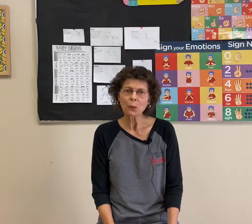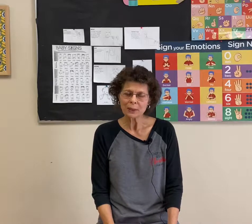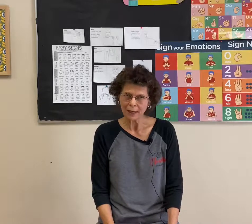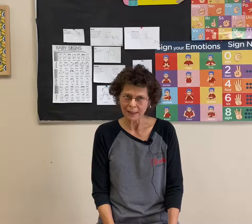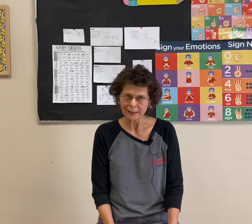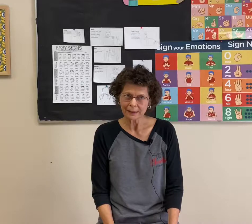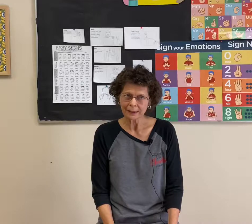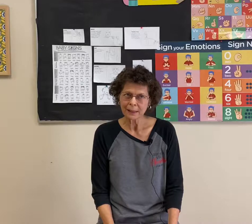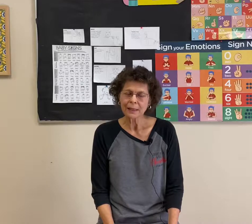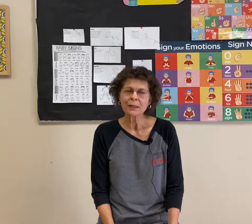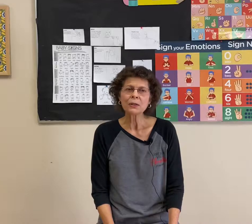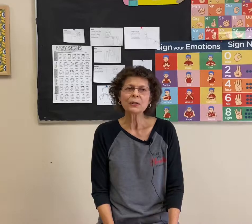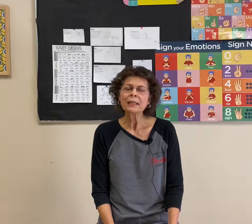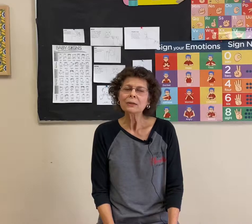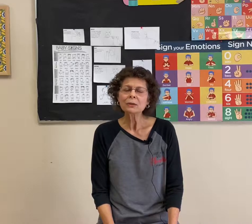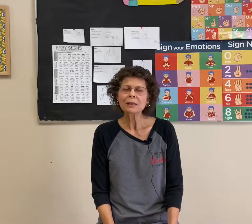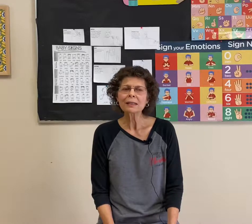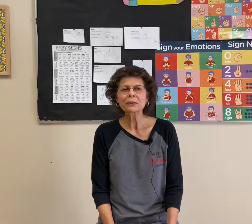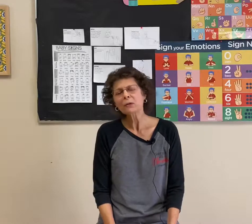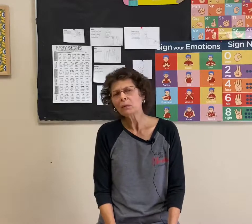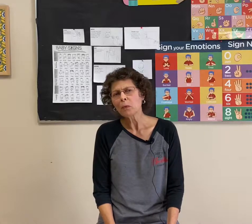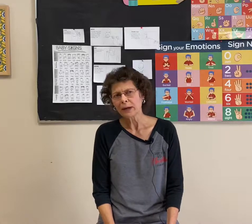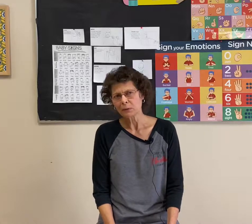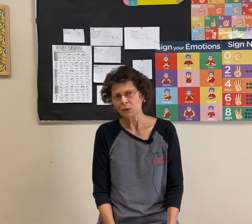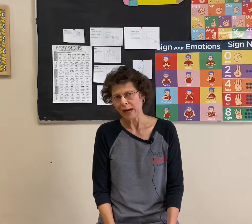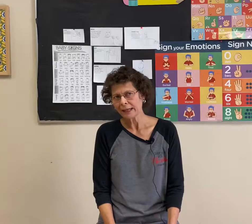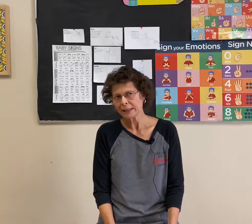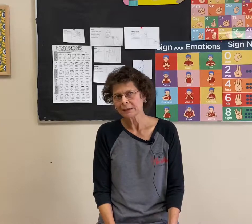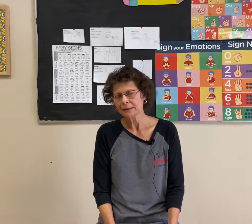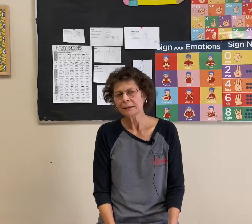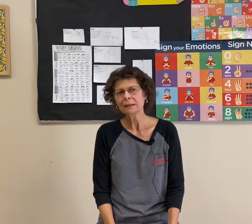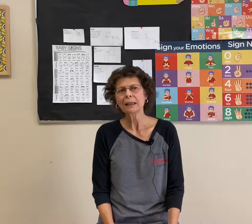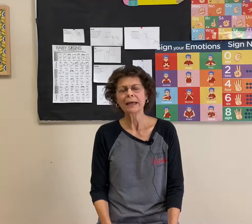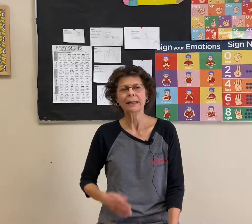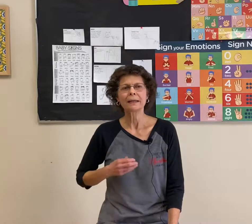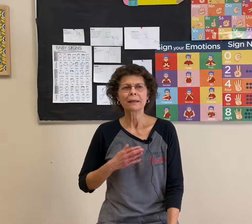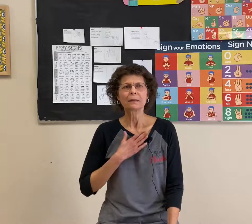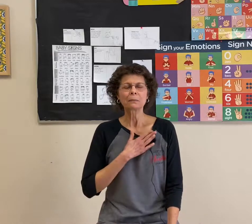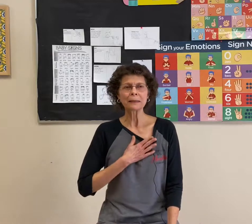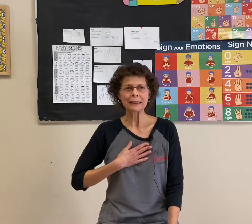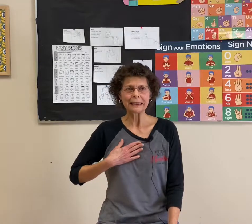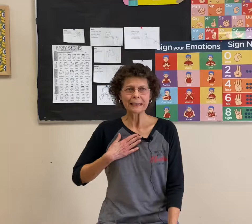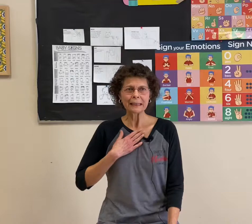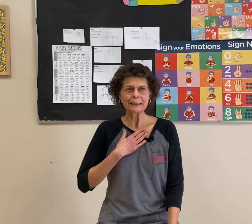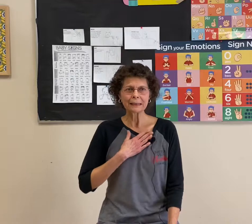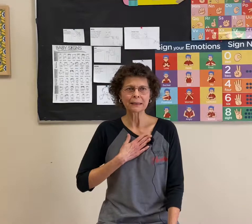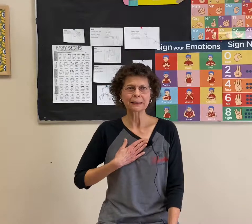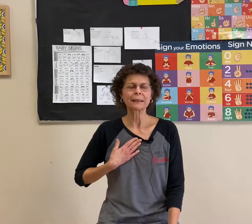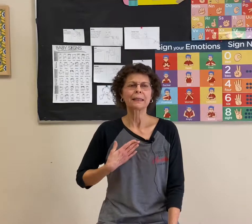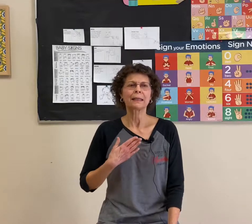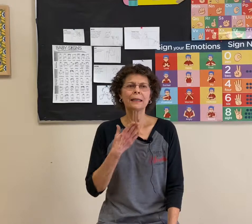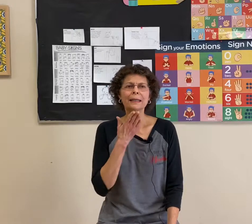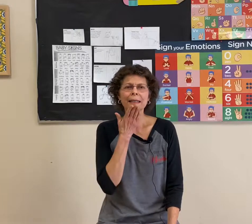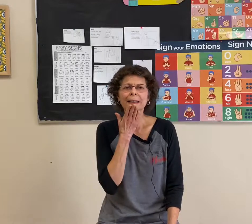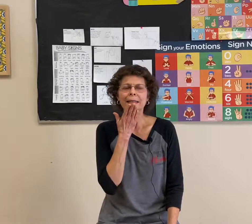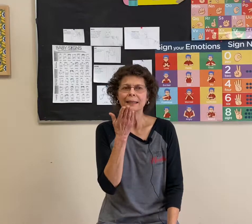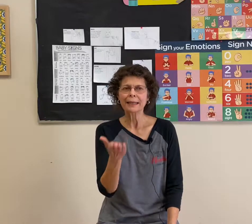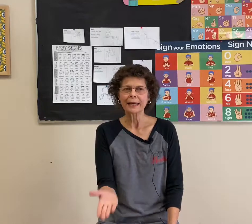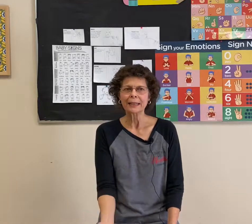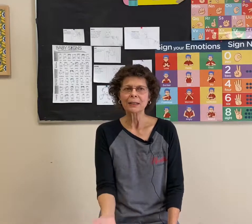more signs. You can introduce signs that are a little more abstract, like please and thank